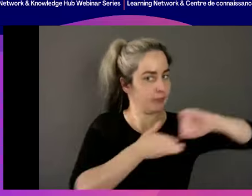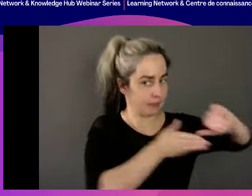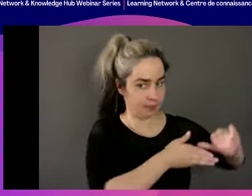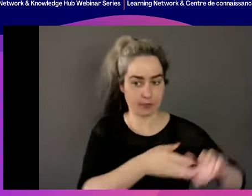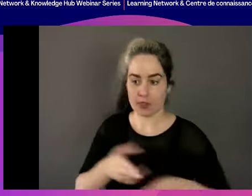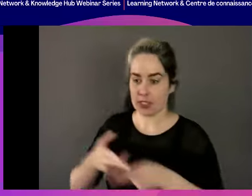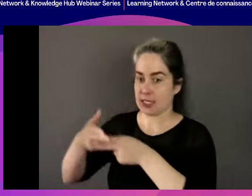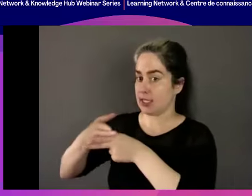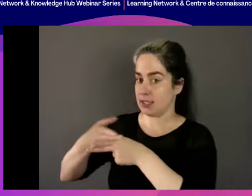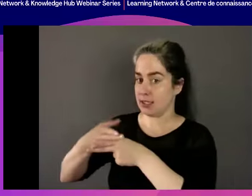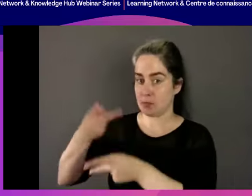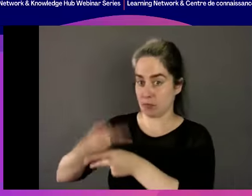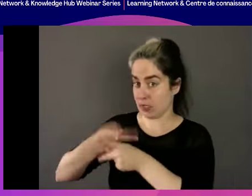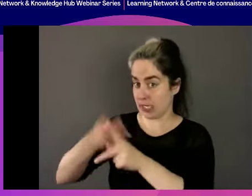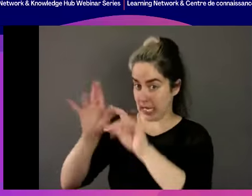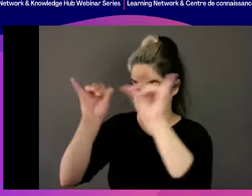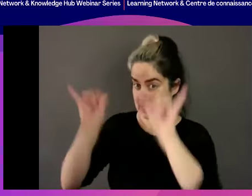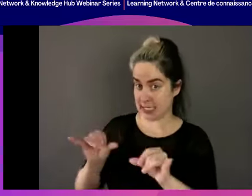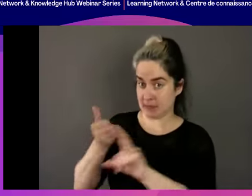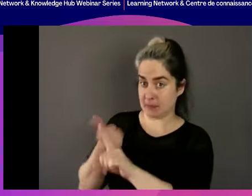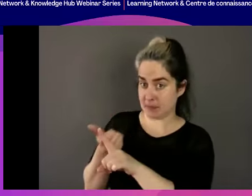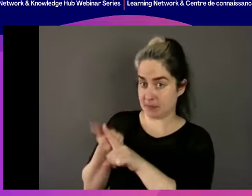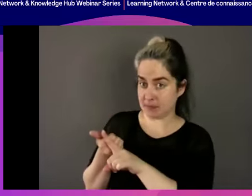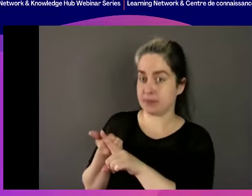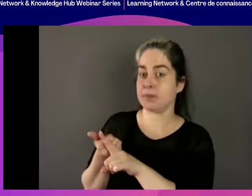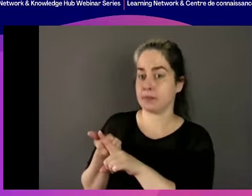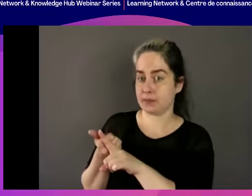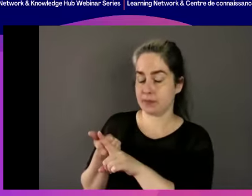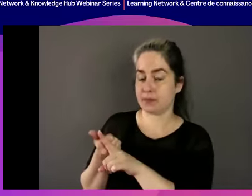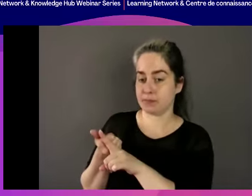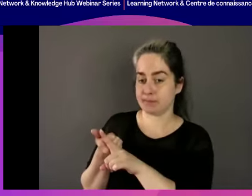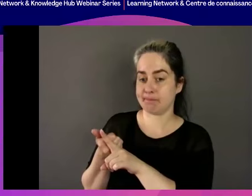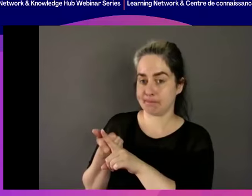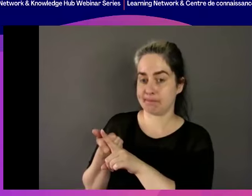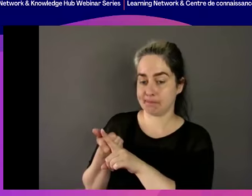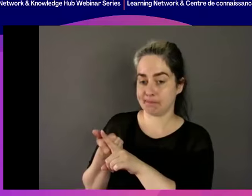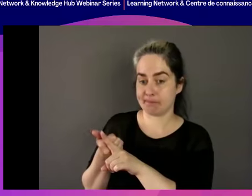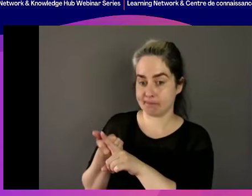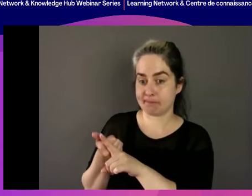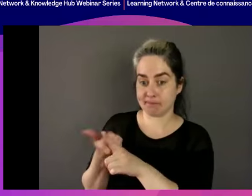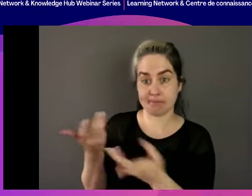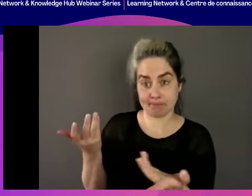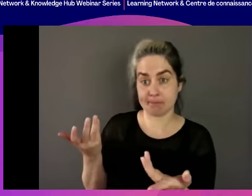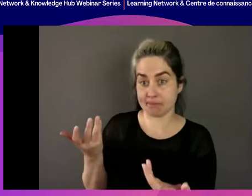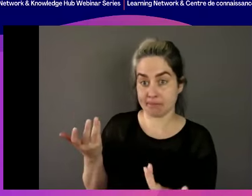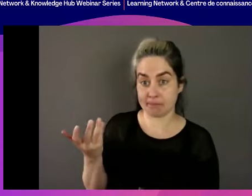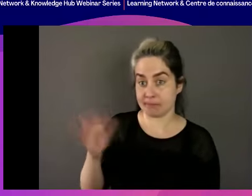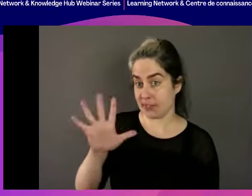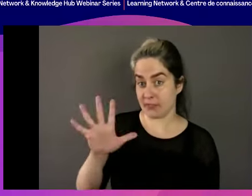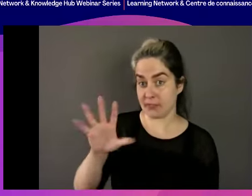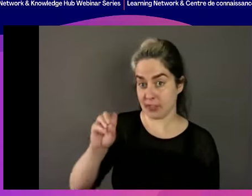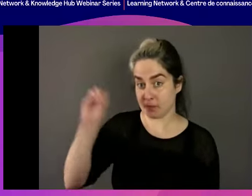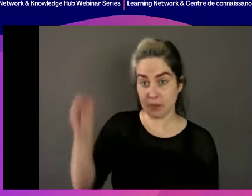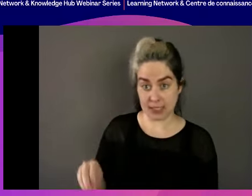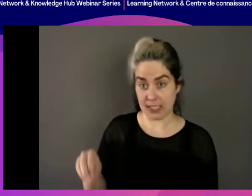foster care system, yeah, it's Indigenous children make up